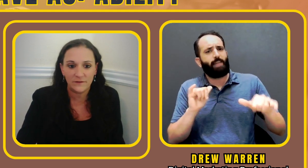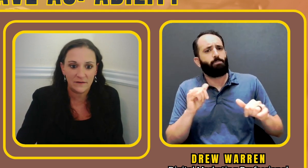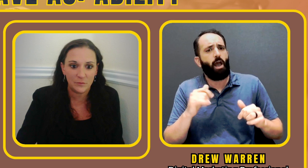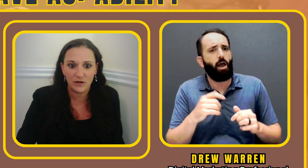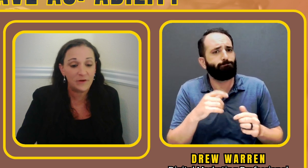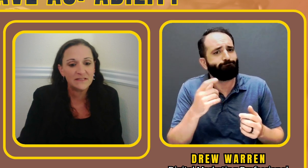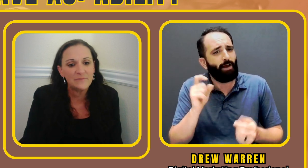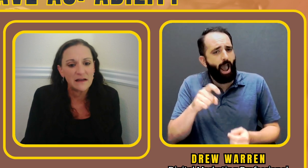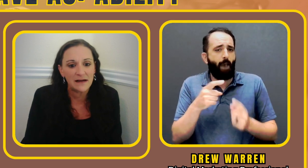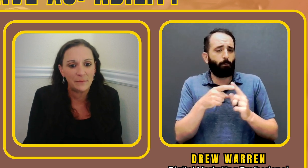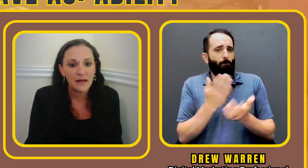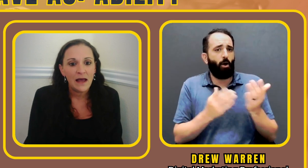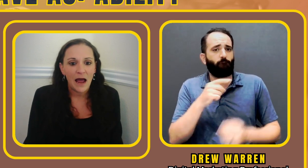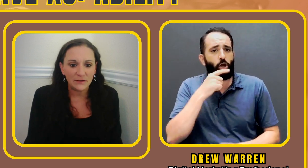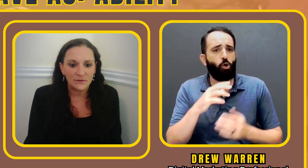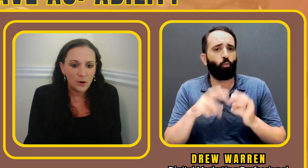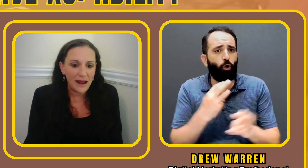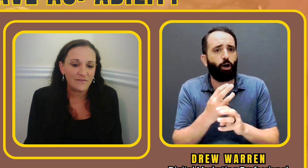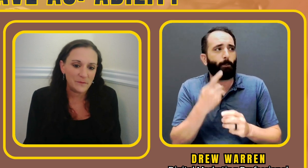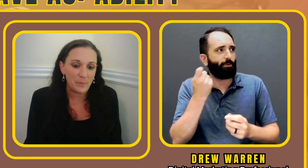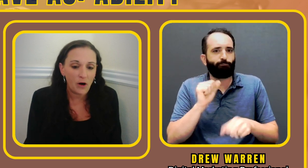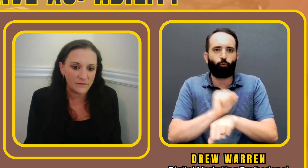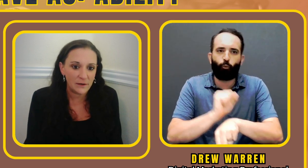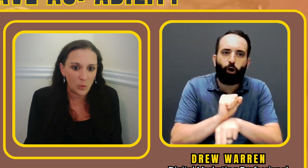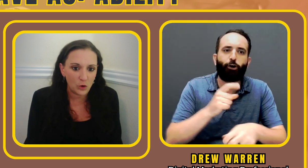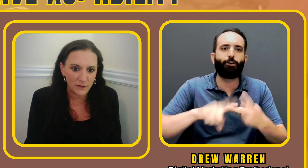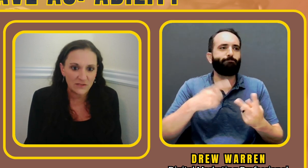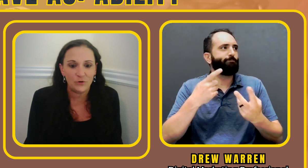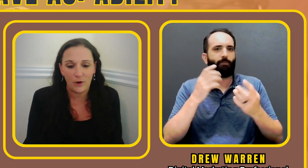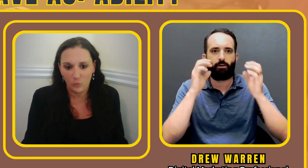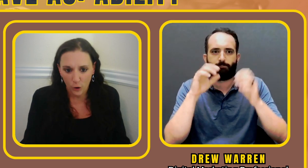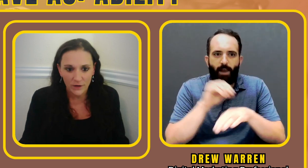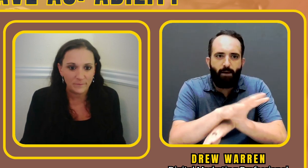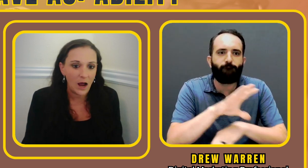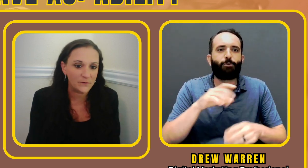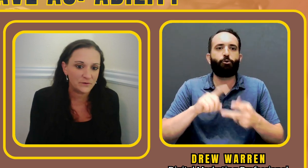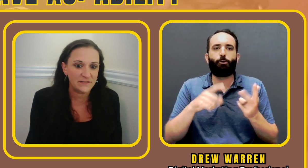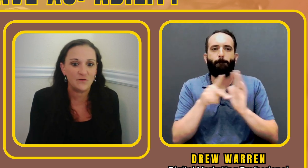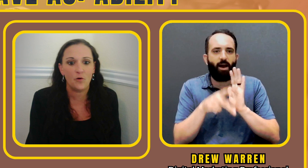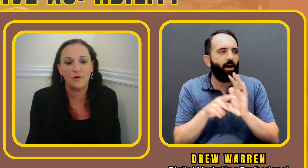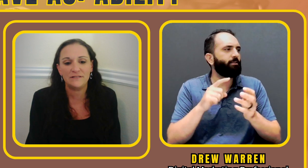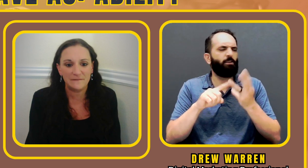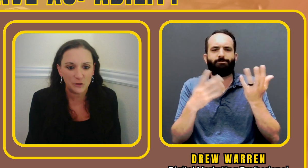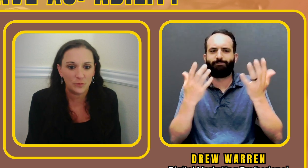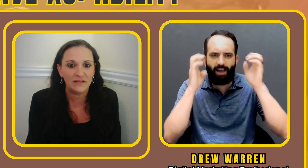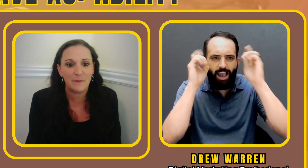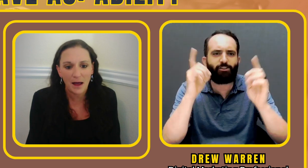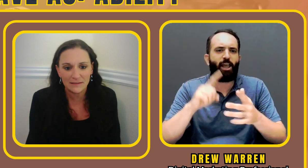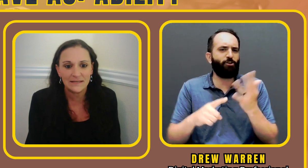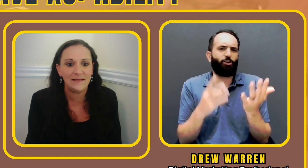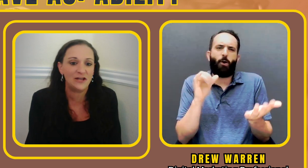world and the deaf community. But at the same time, I have to be part of the hearing world because of work opportunities, of course,